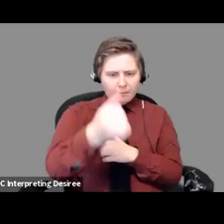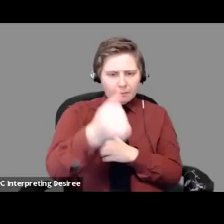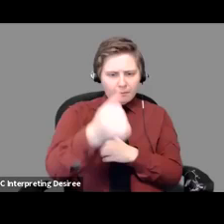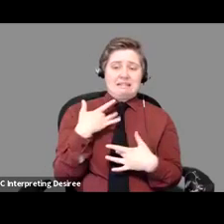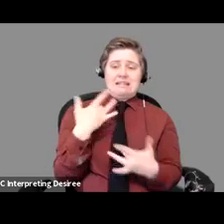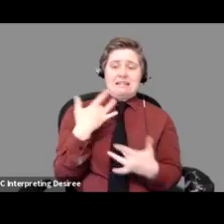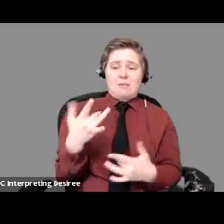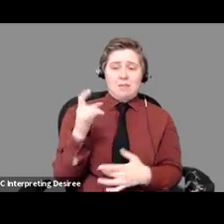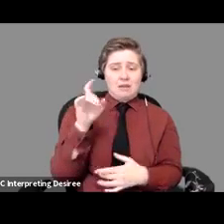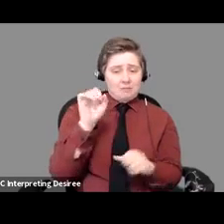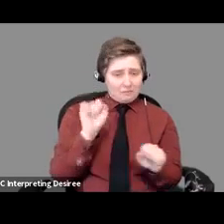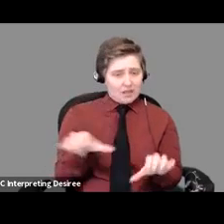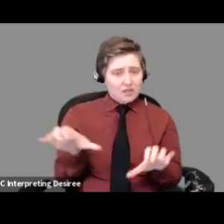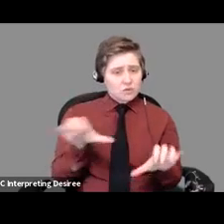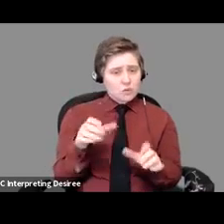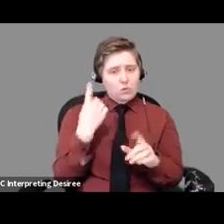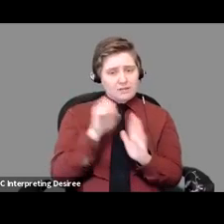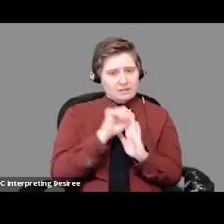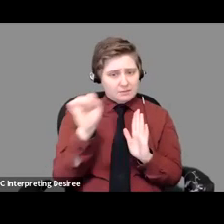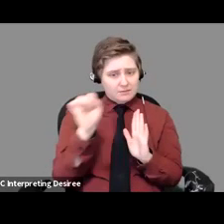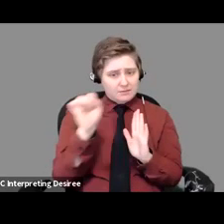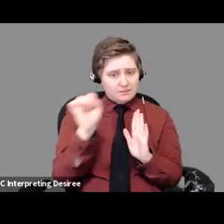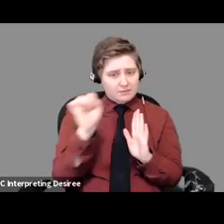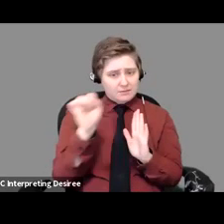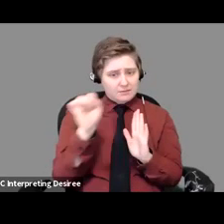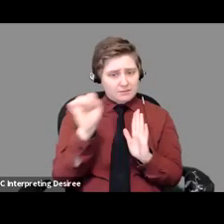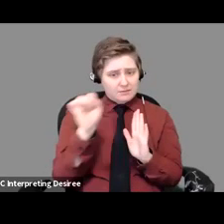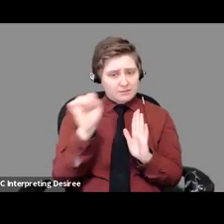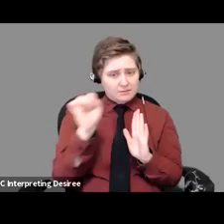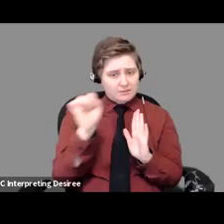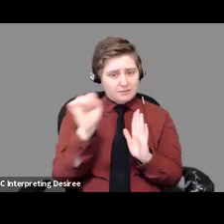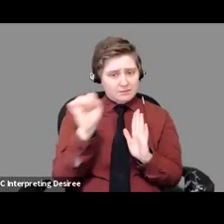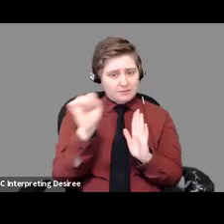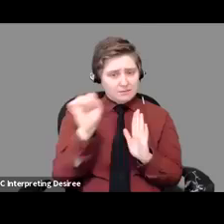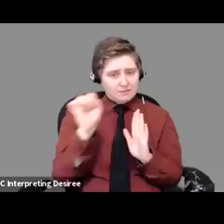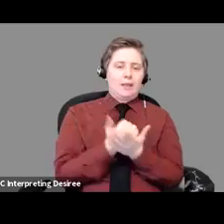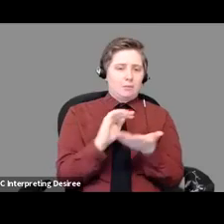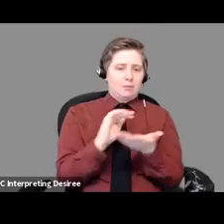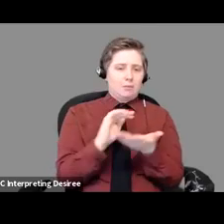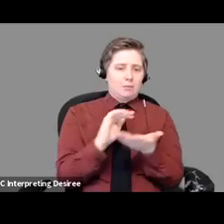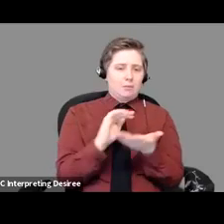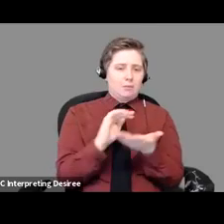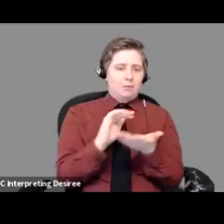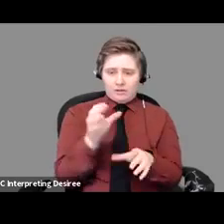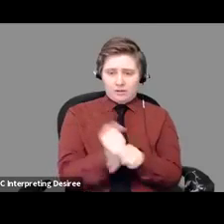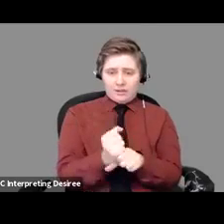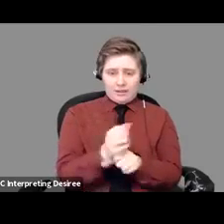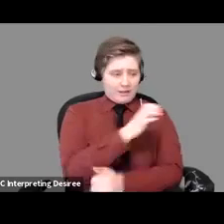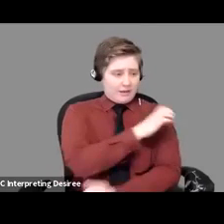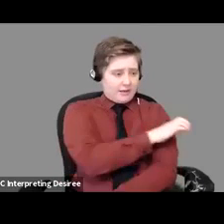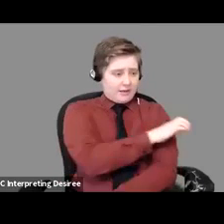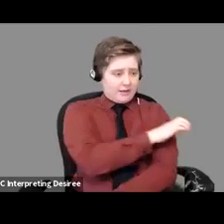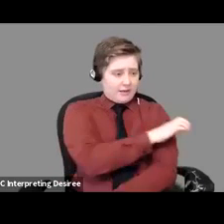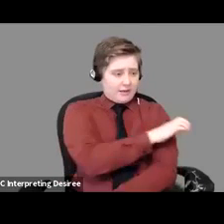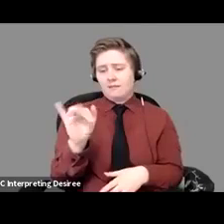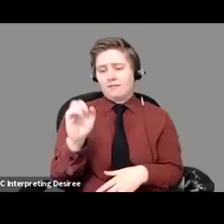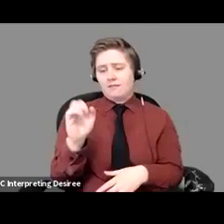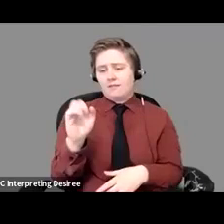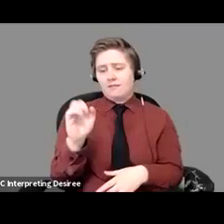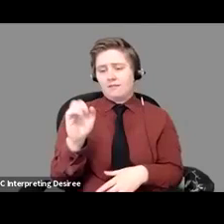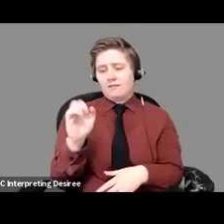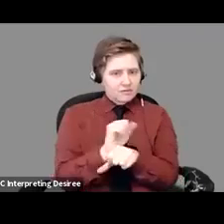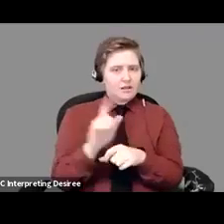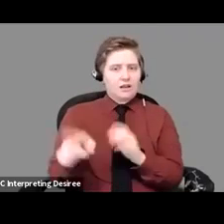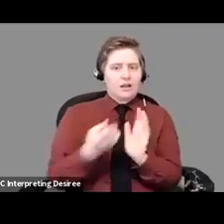do in a semester. So in addition to helping the community, they're also getting clinical hours and field experience hours that are helping move